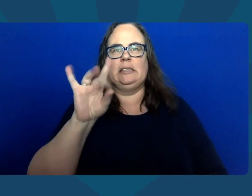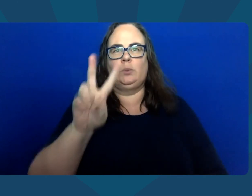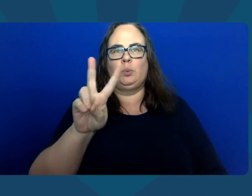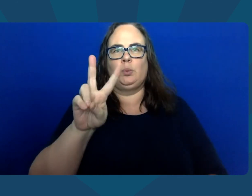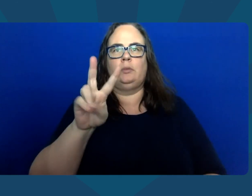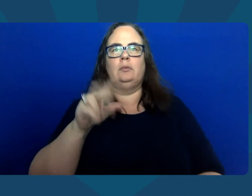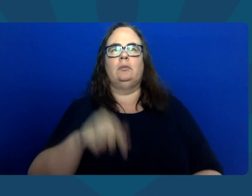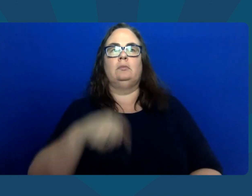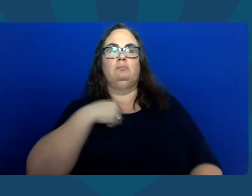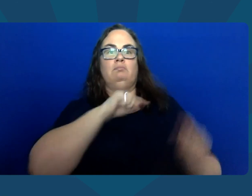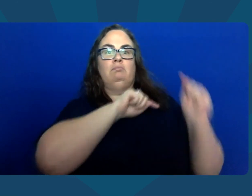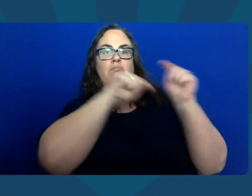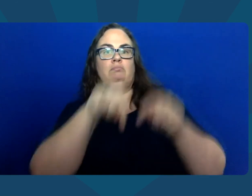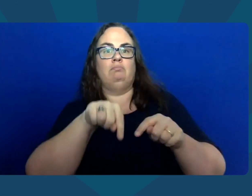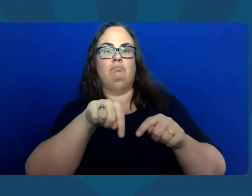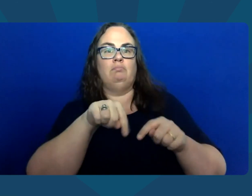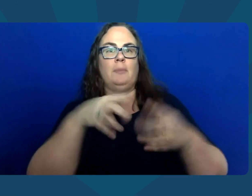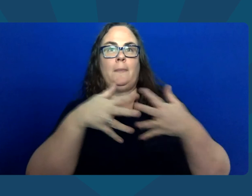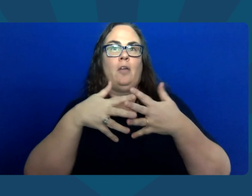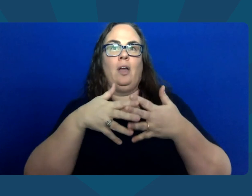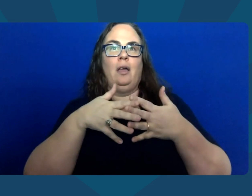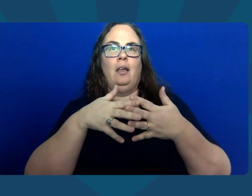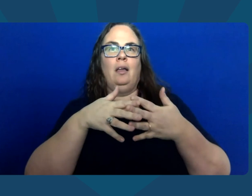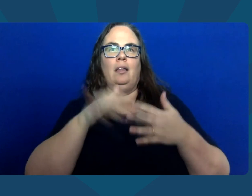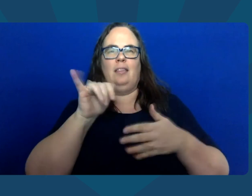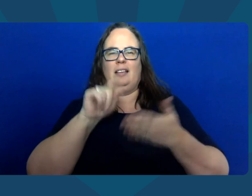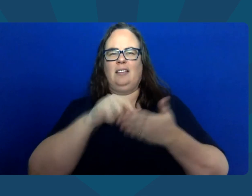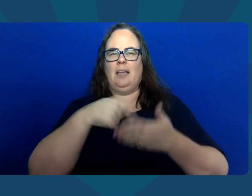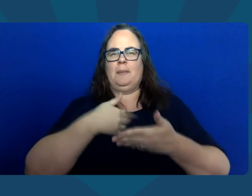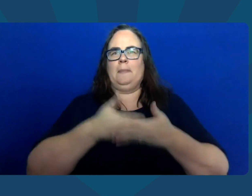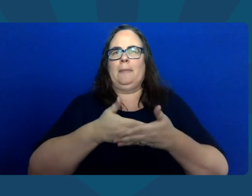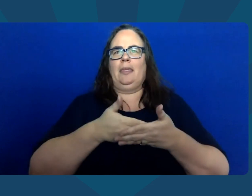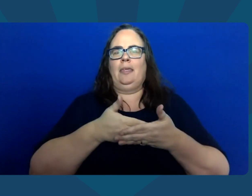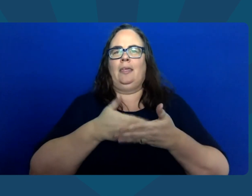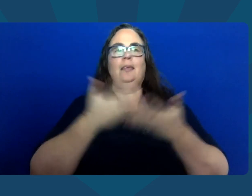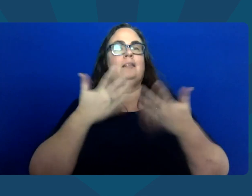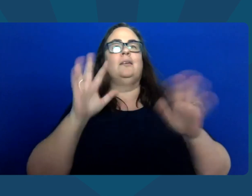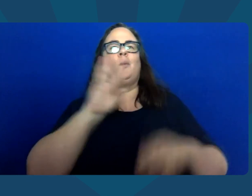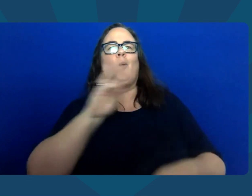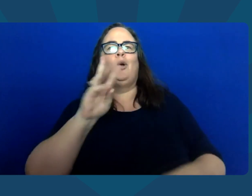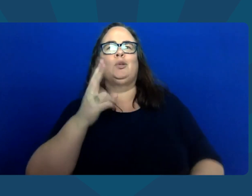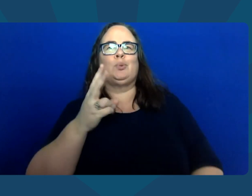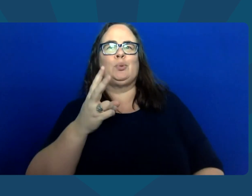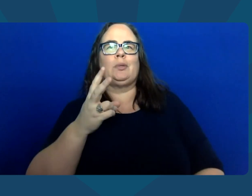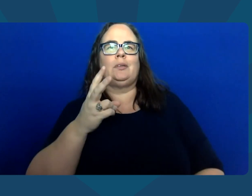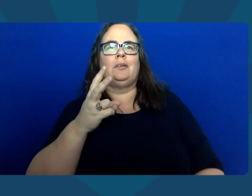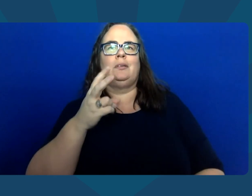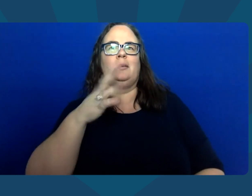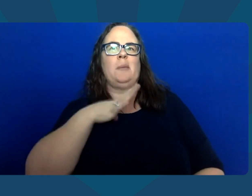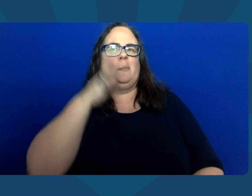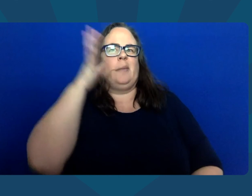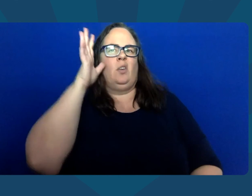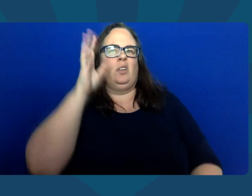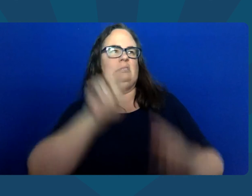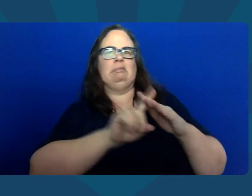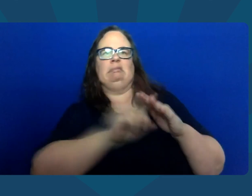1982. I came to America as a baby after World War II, when my